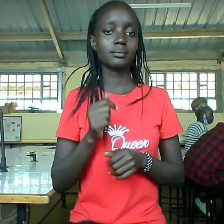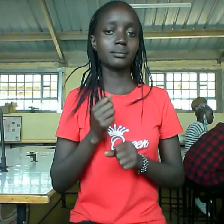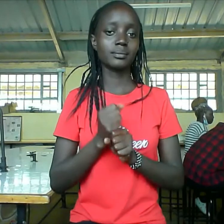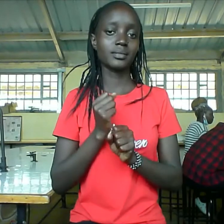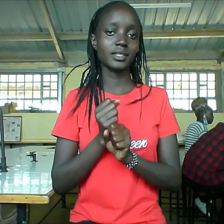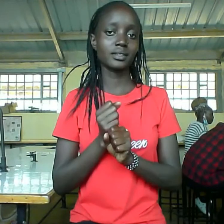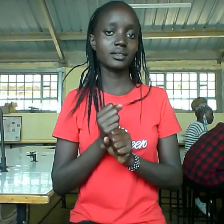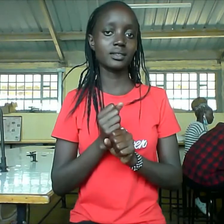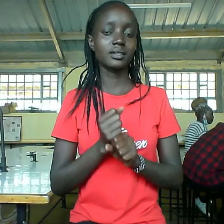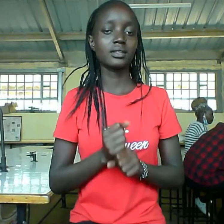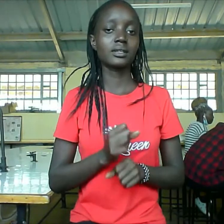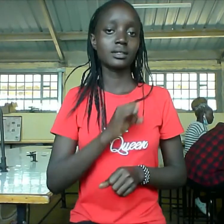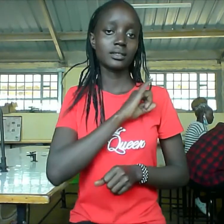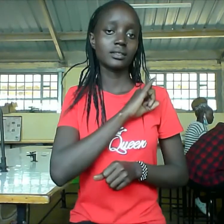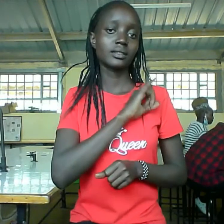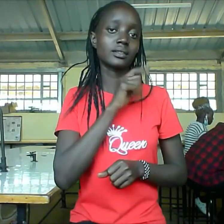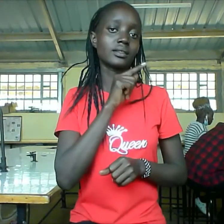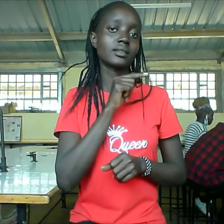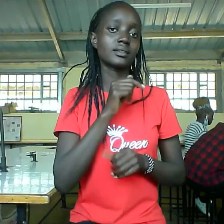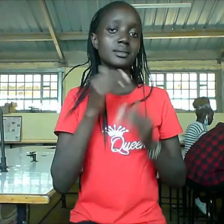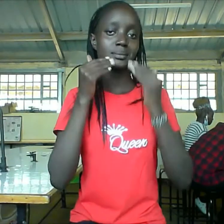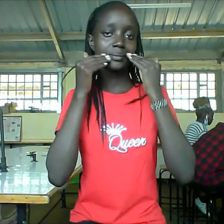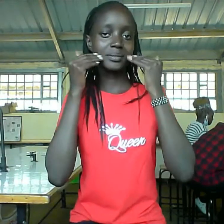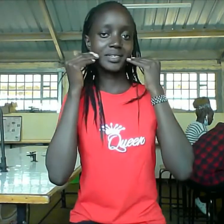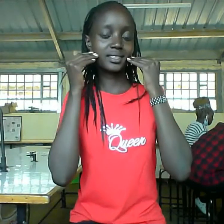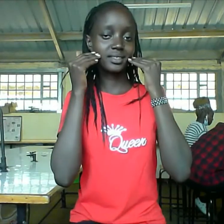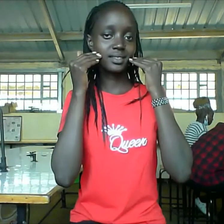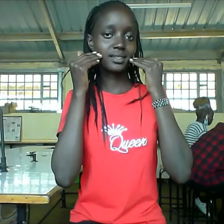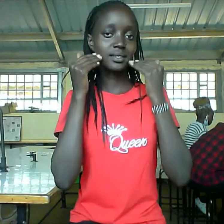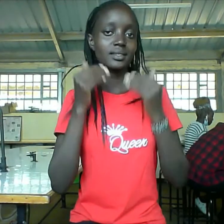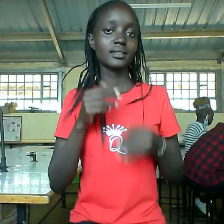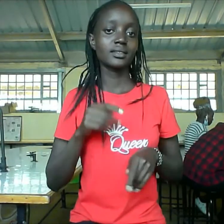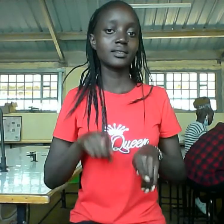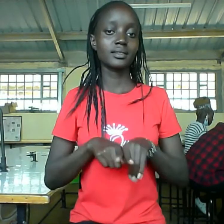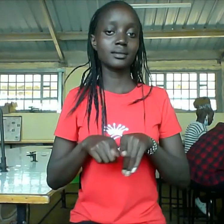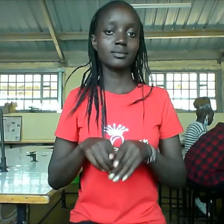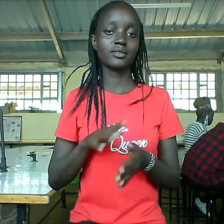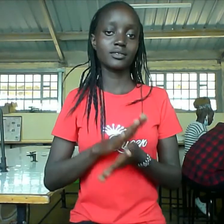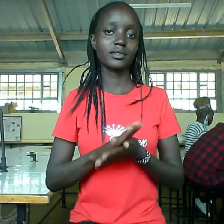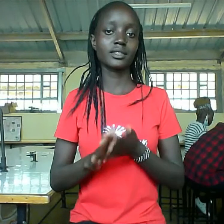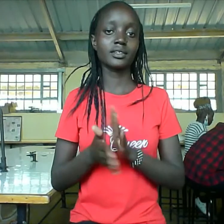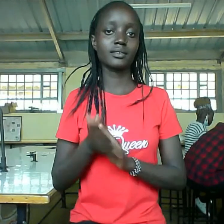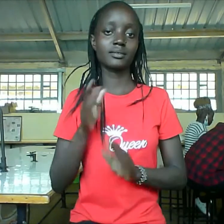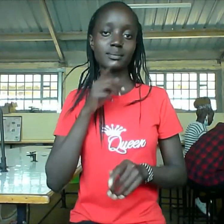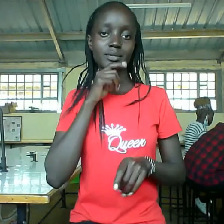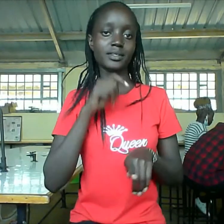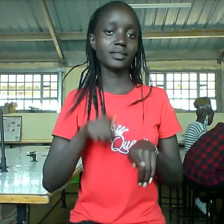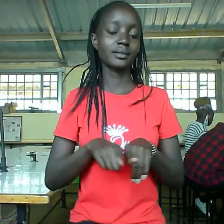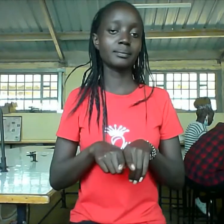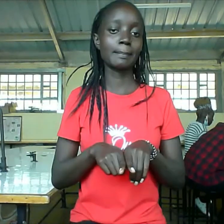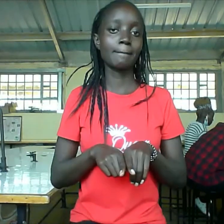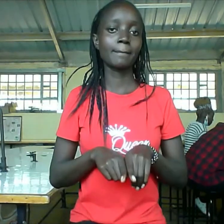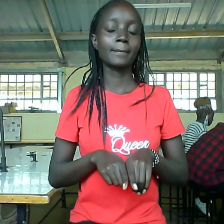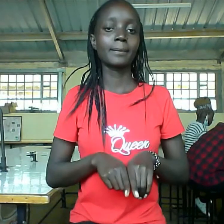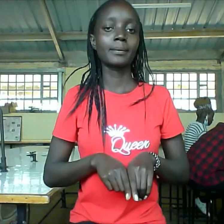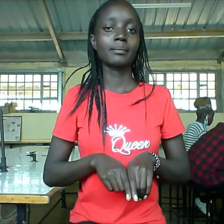he soon forgave Milton for his carelessness. At that time, Isaac had a